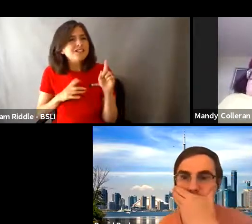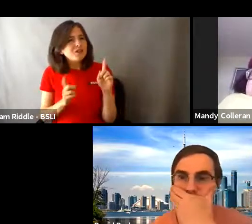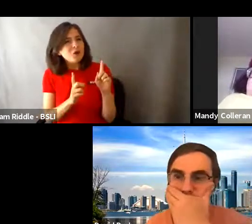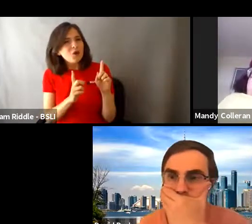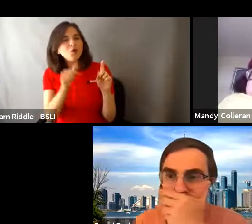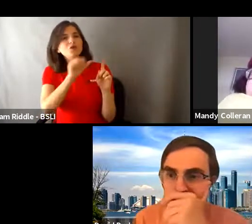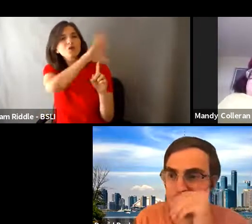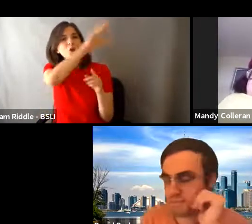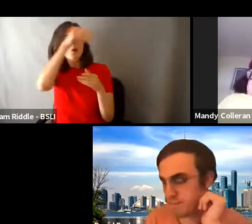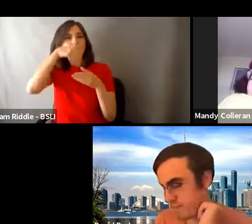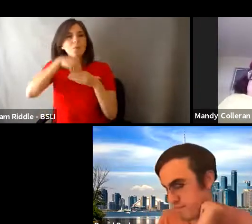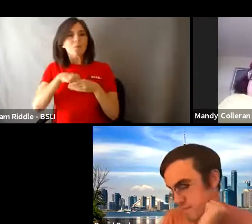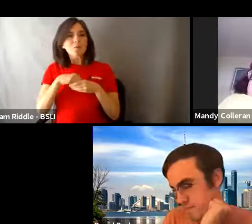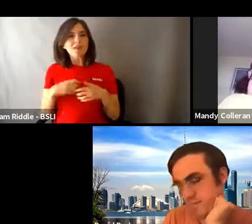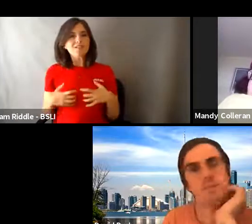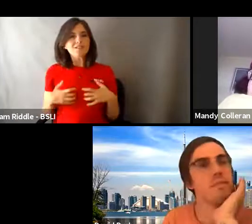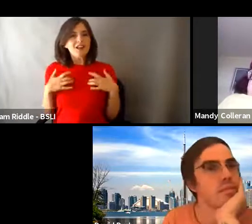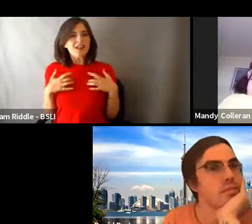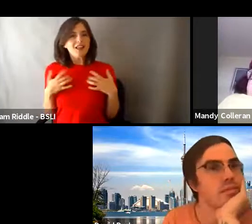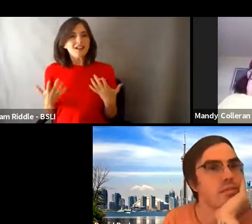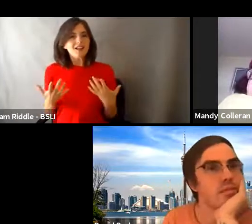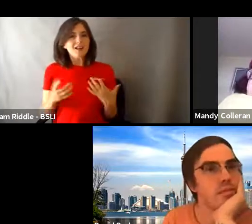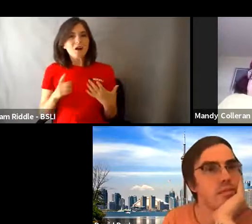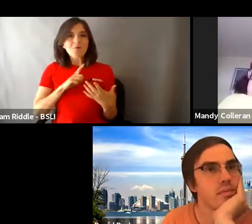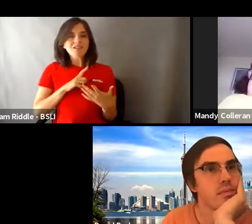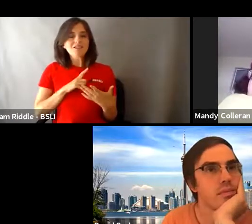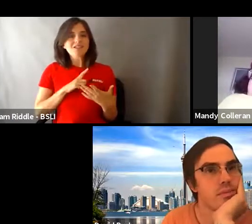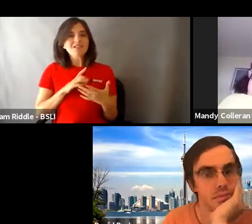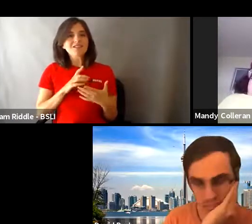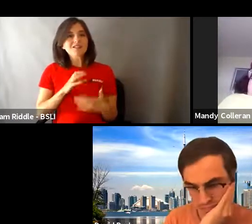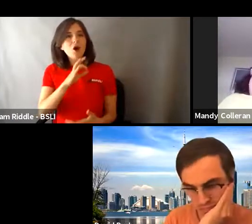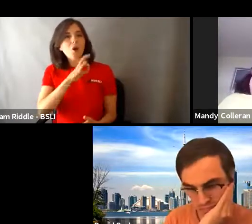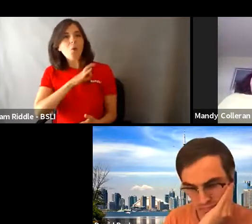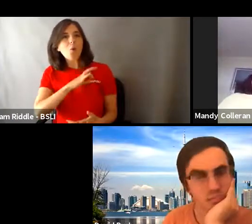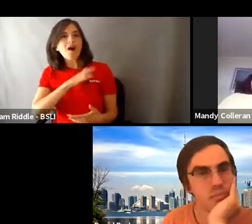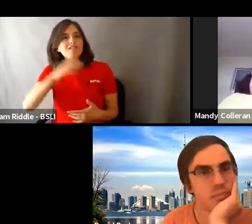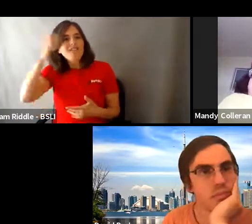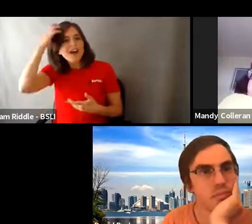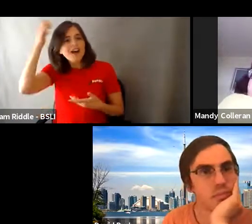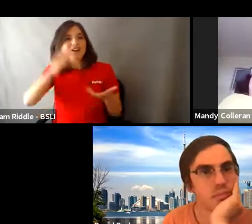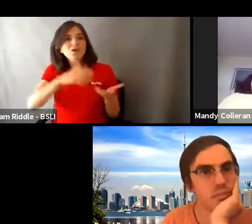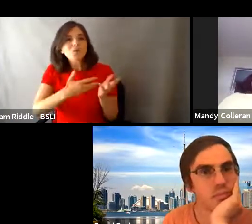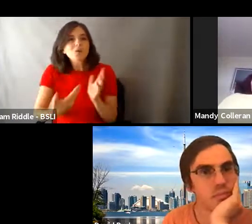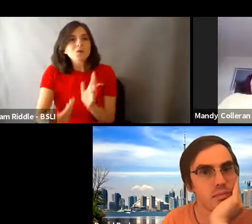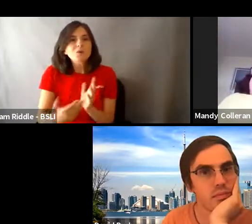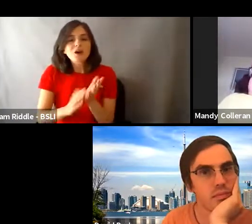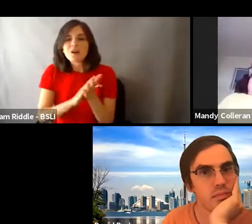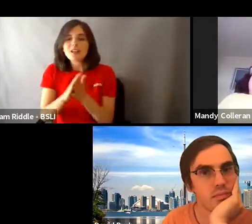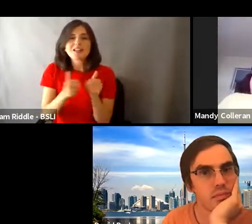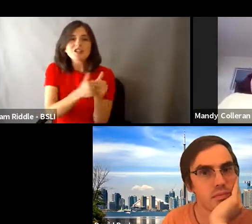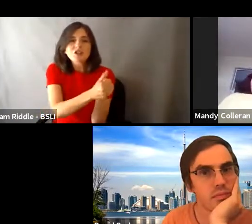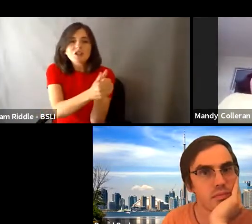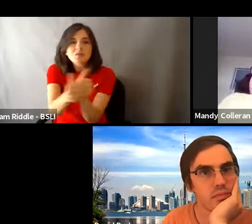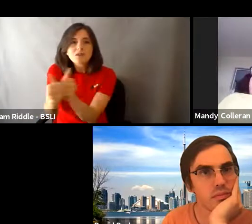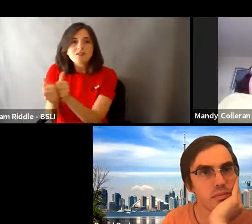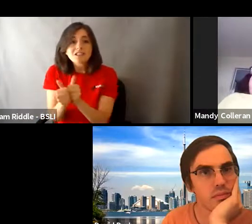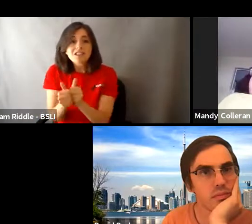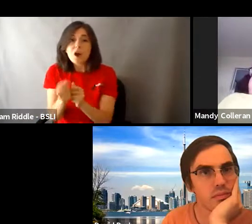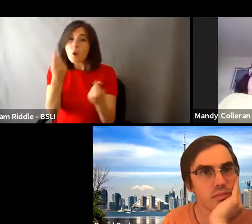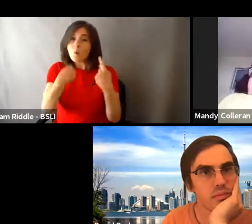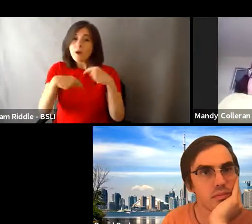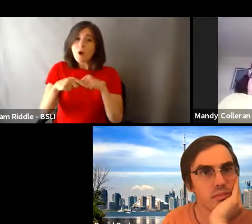bit, because to build a welfare state, you need some sense of solidarity, some sense we're all benefiting, we're all contributing, we're all in